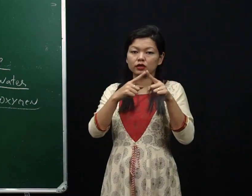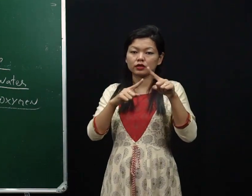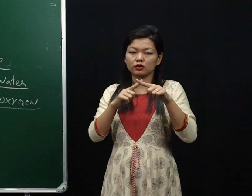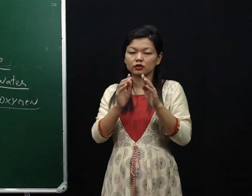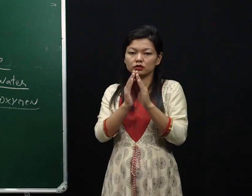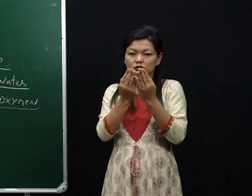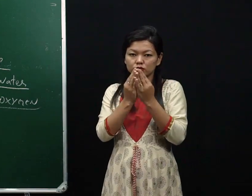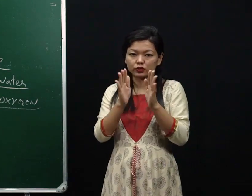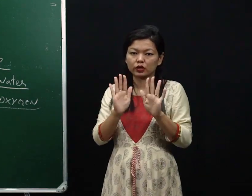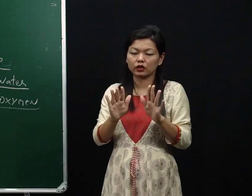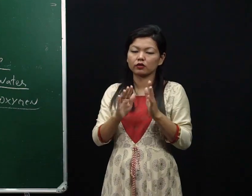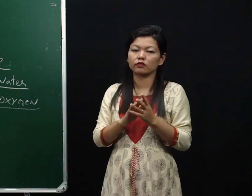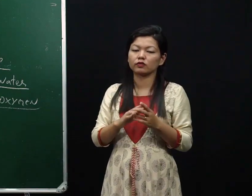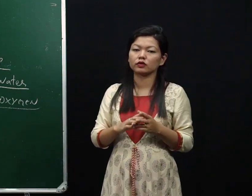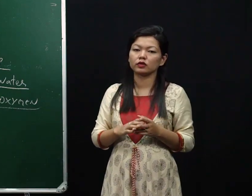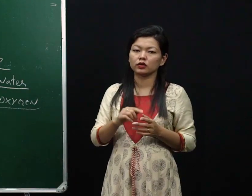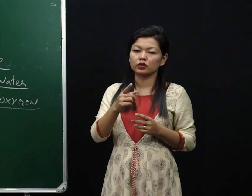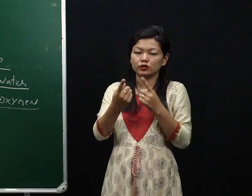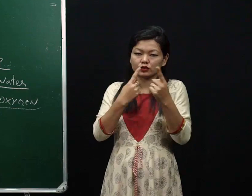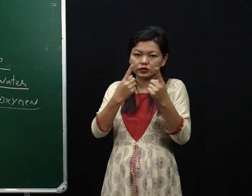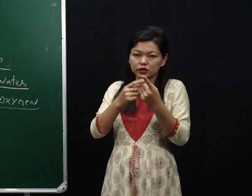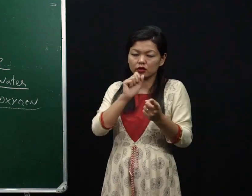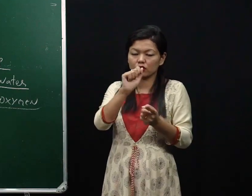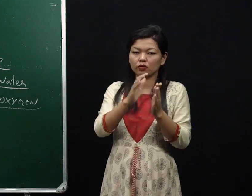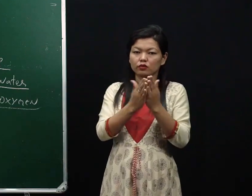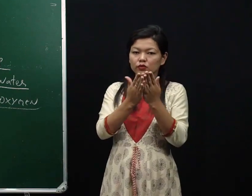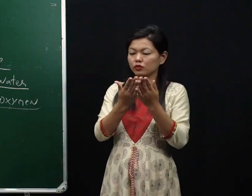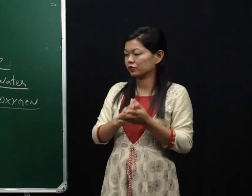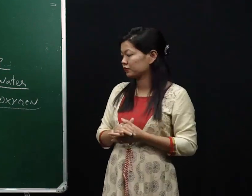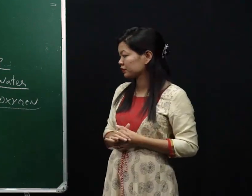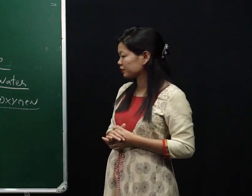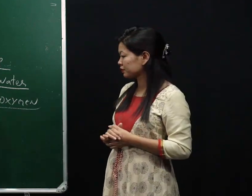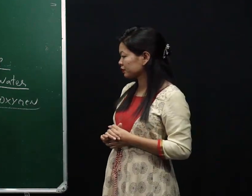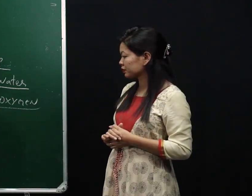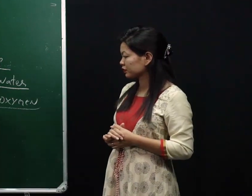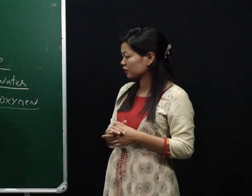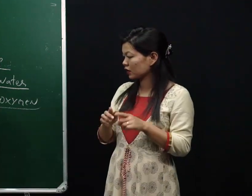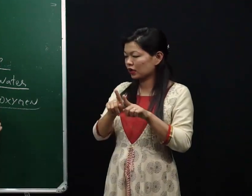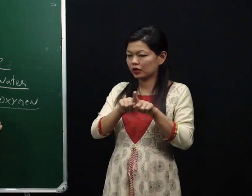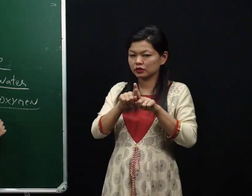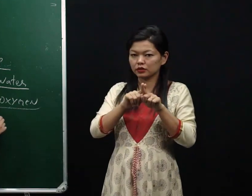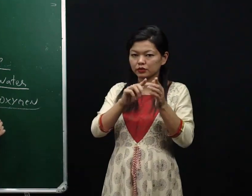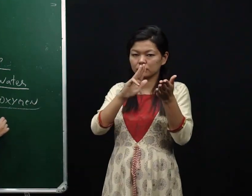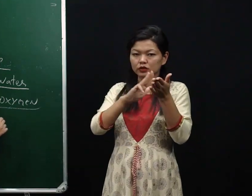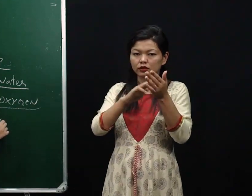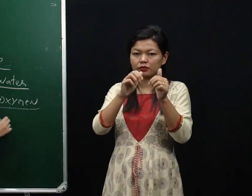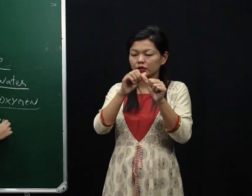Magnesium, so this is a metal, okay? Magnesium is a metal, and then I have